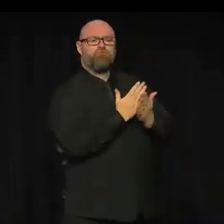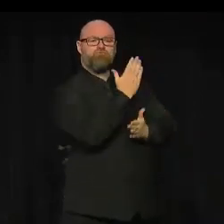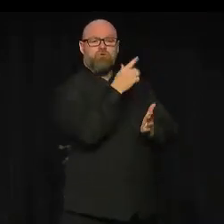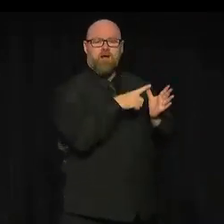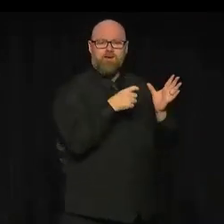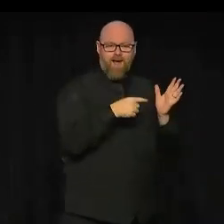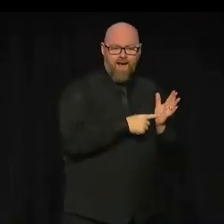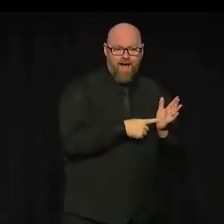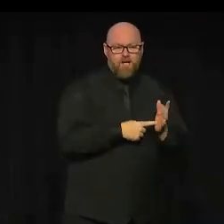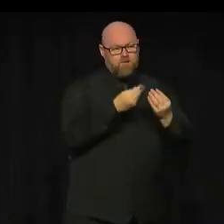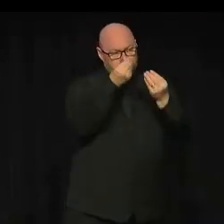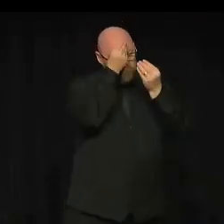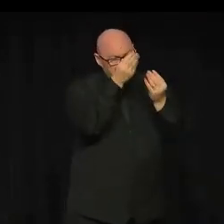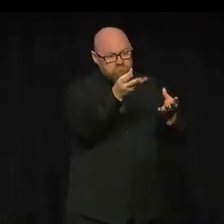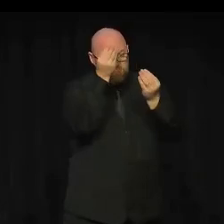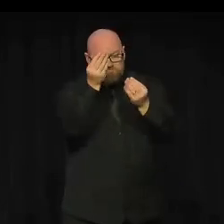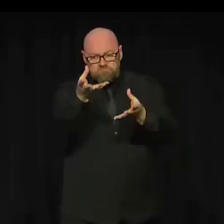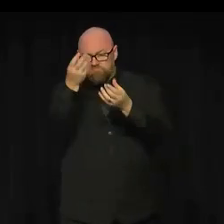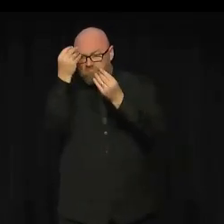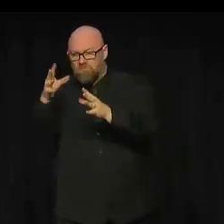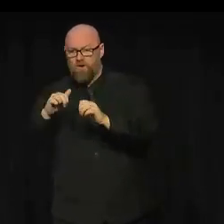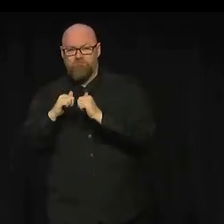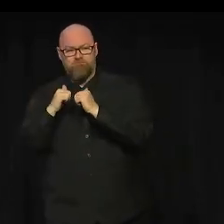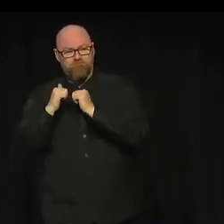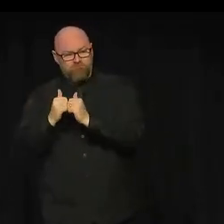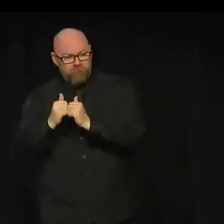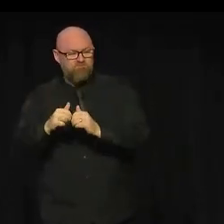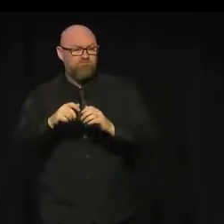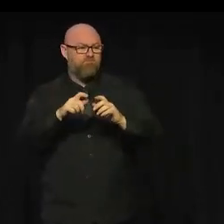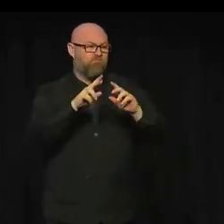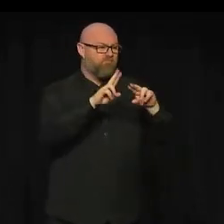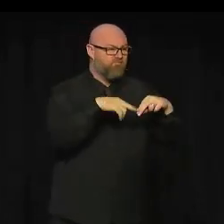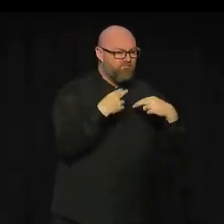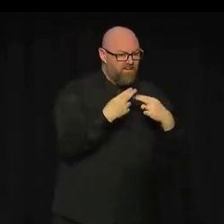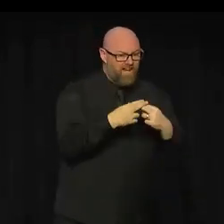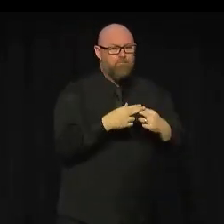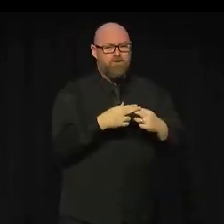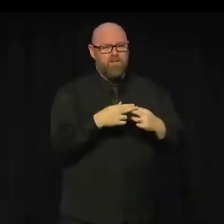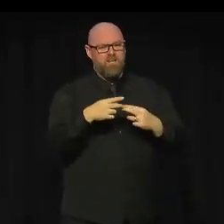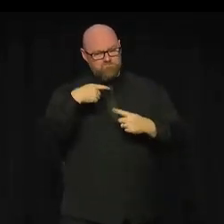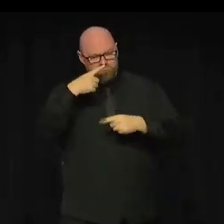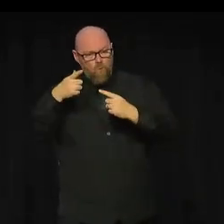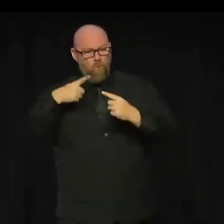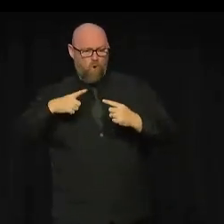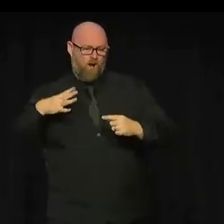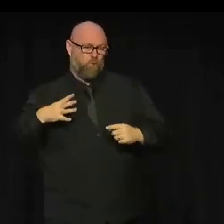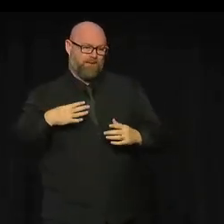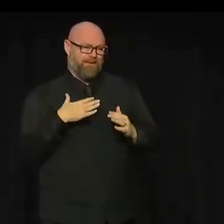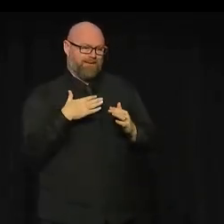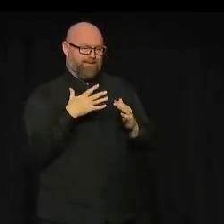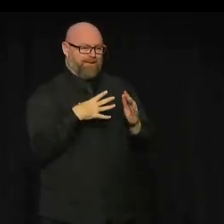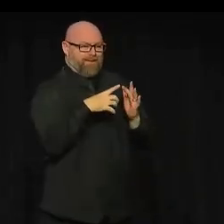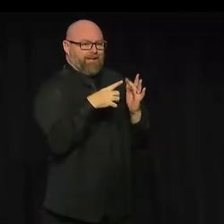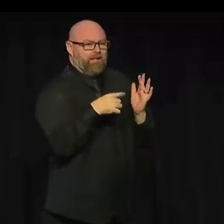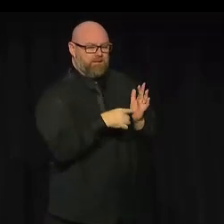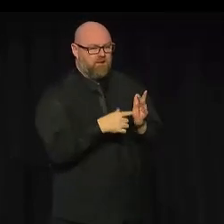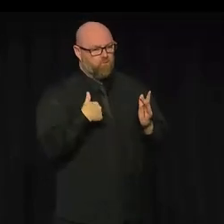there. We need it so that we can move towards a more just and fair Australia. Thank you.